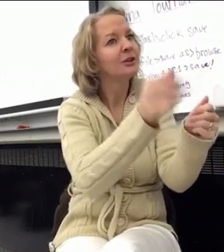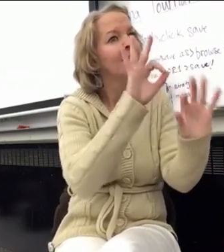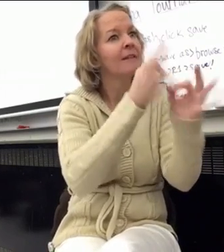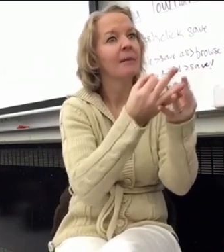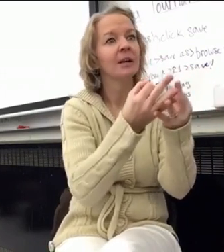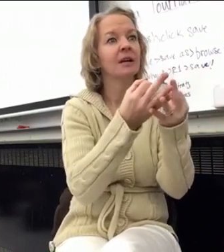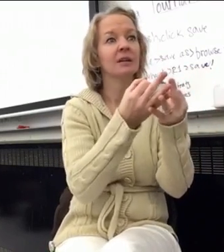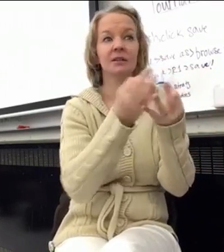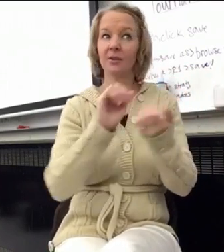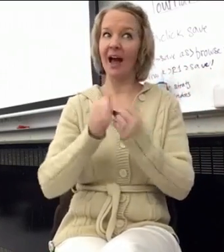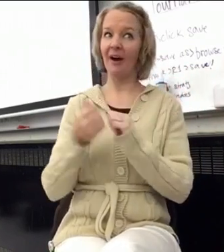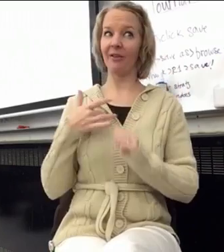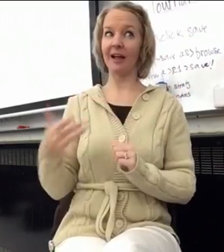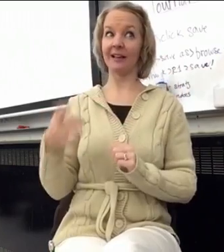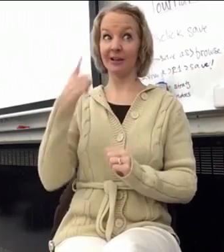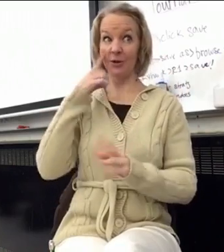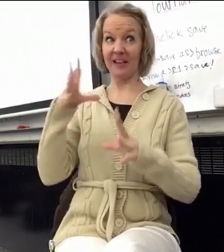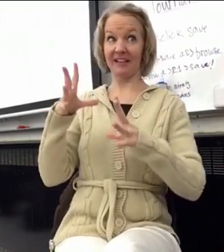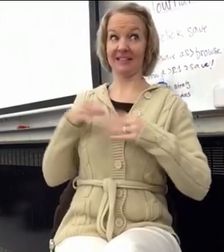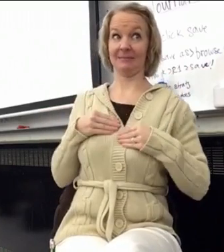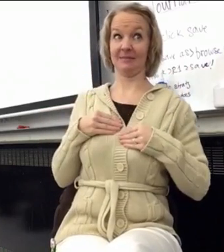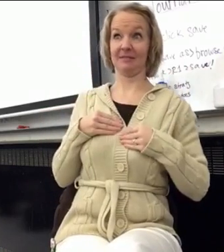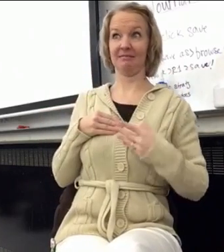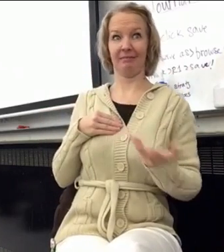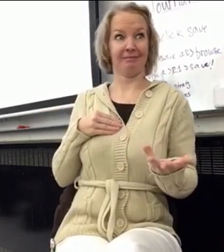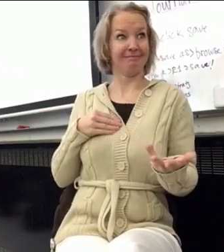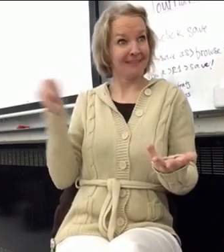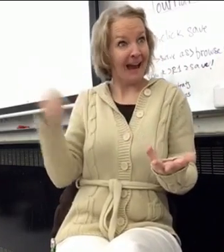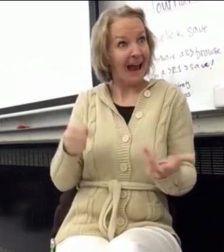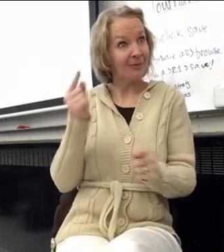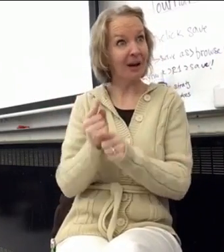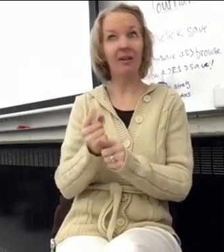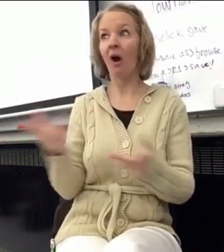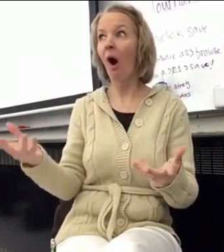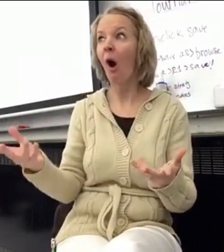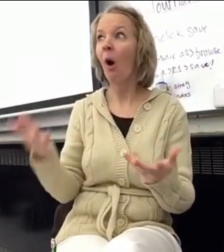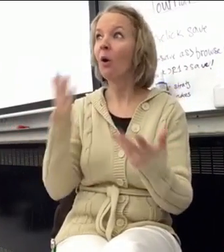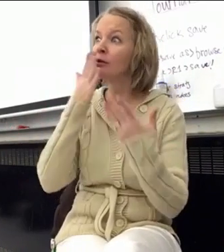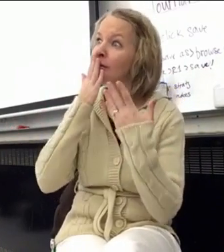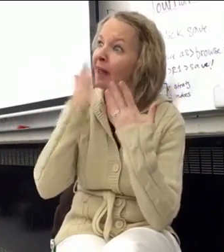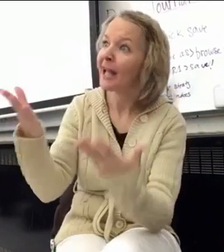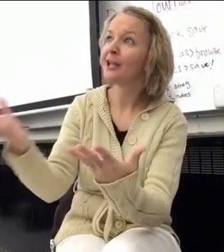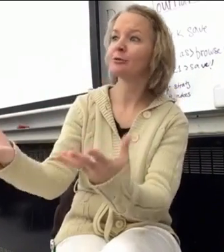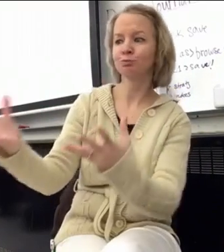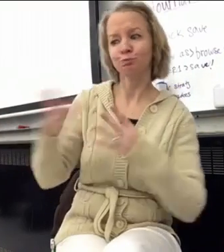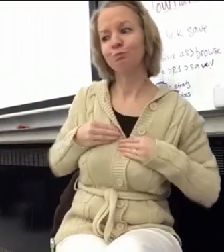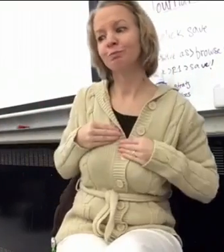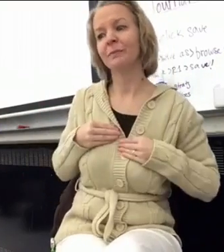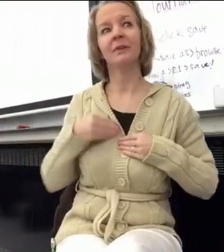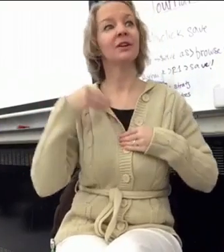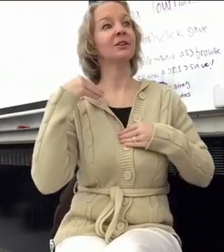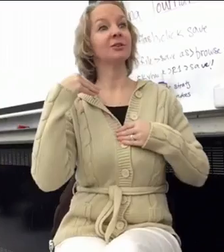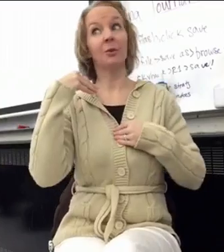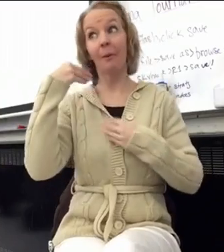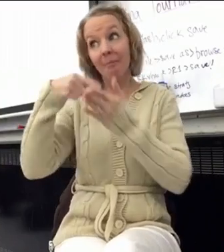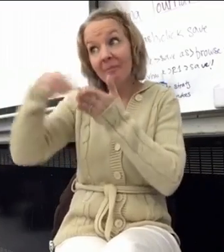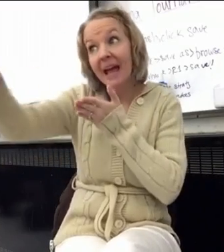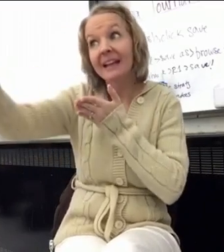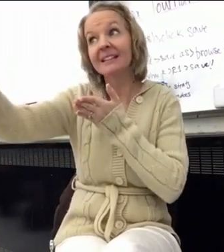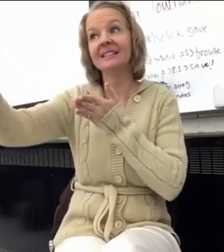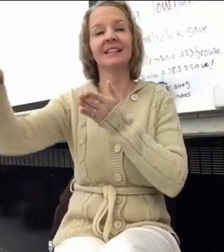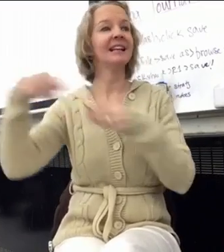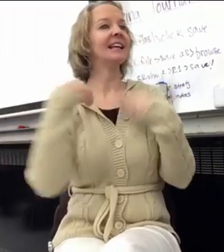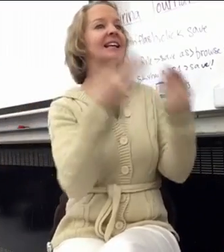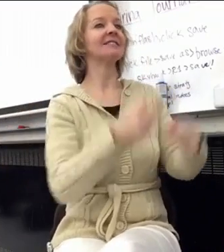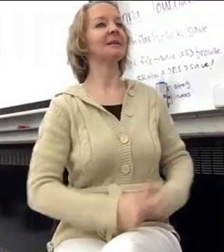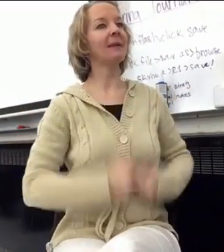is it that that African American is going to take that offer up? It's likely, right? So he gives him the $25. The guy gives him the address, says, go here.